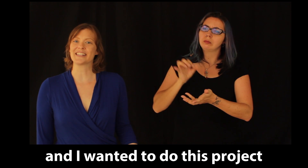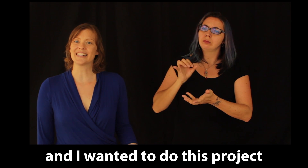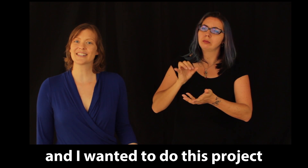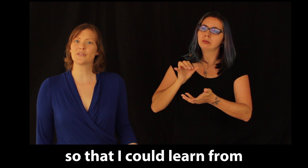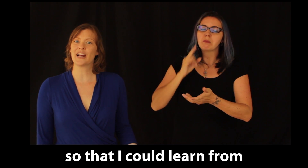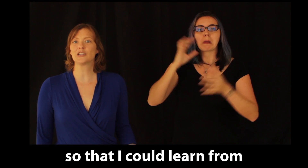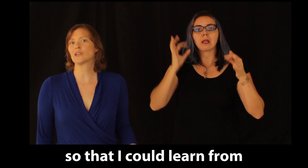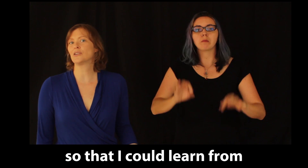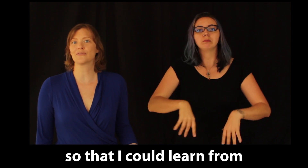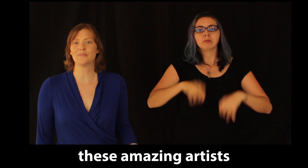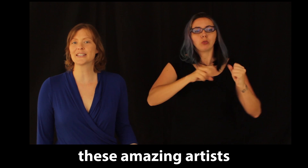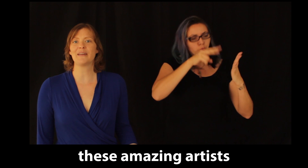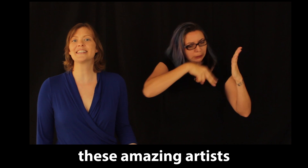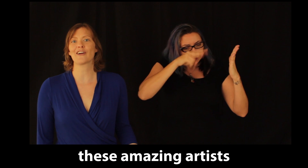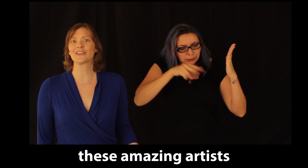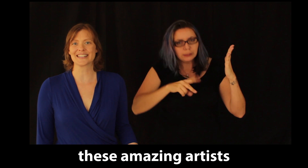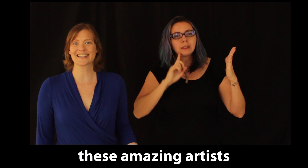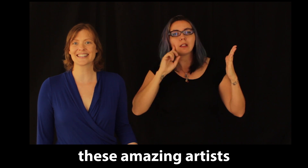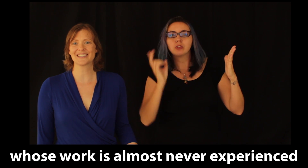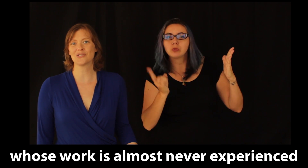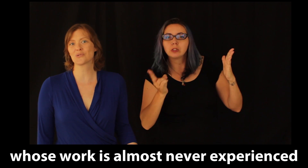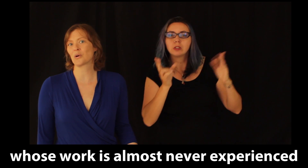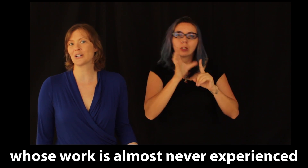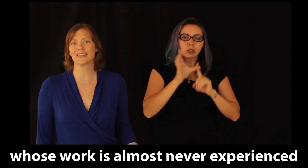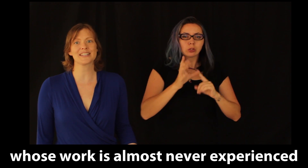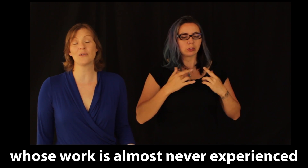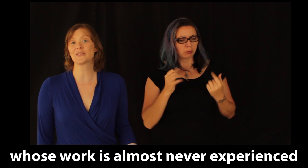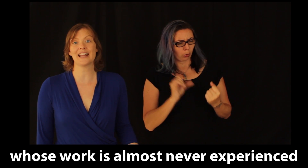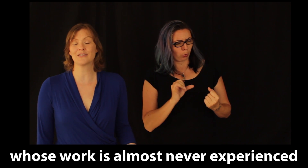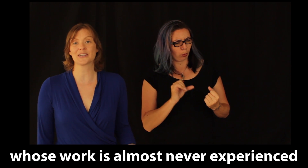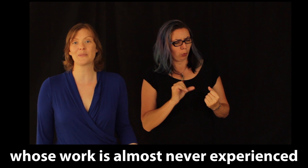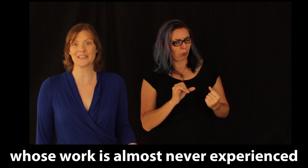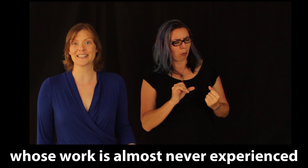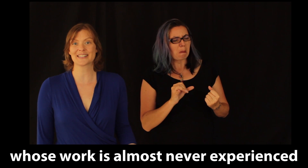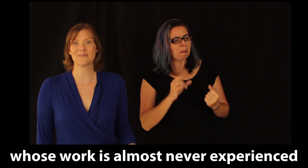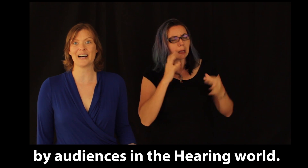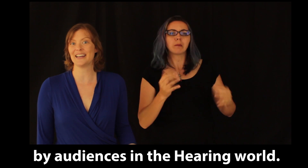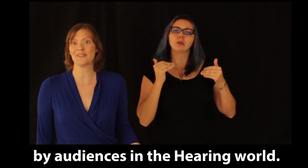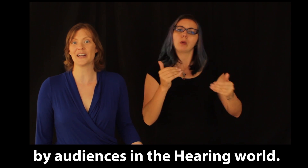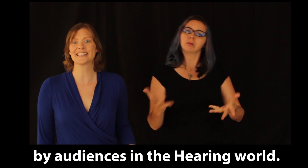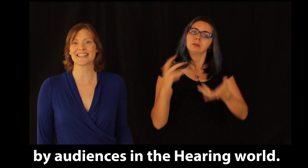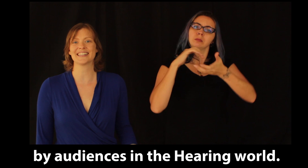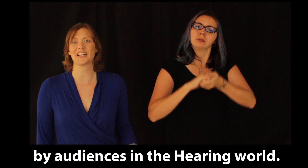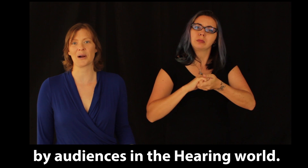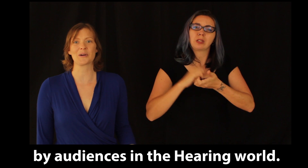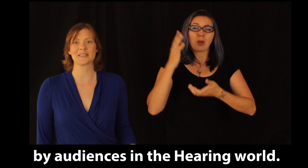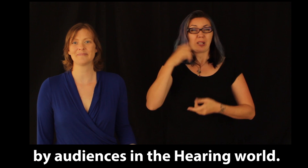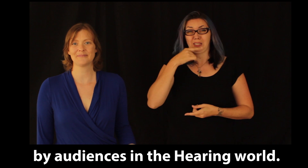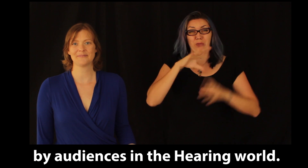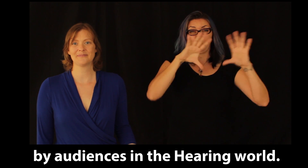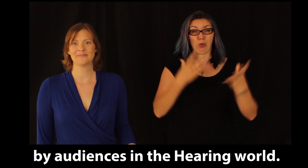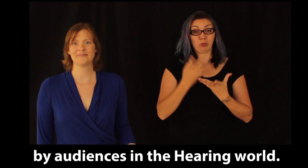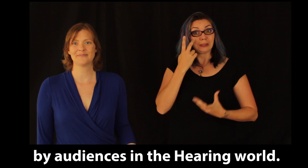this project so that I could learn from these amazing artists whose work is almost never experienced by audiences in the hearing